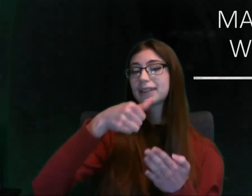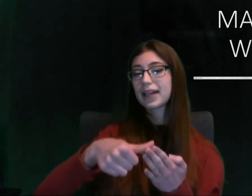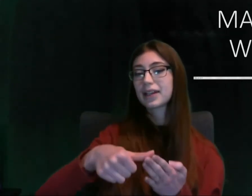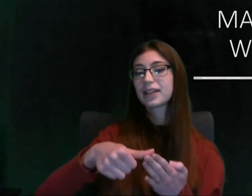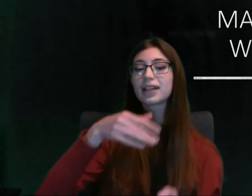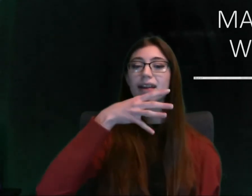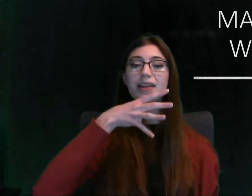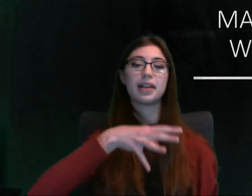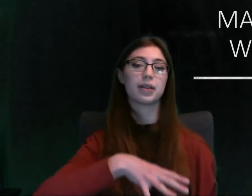letter, and then woman.